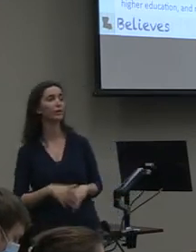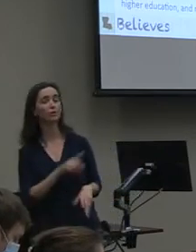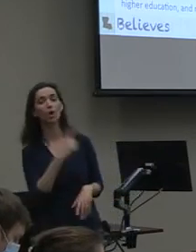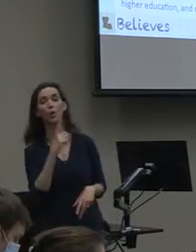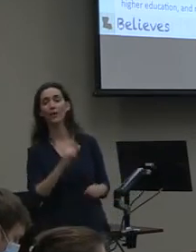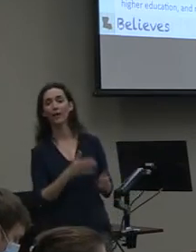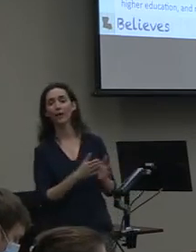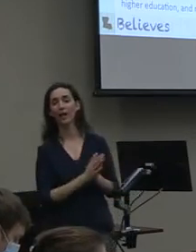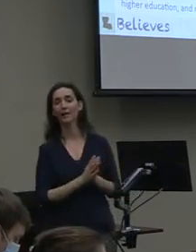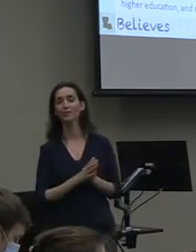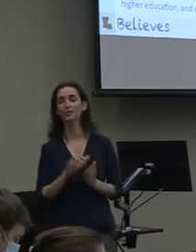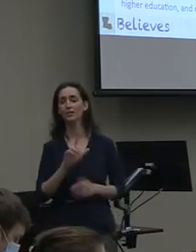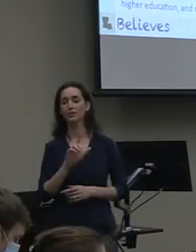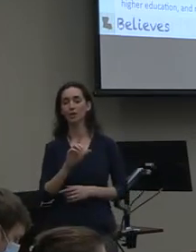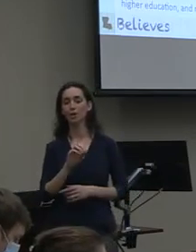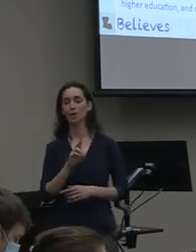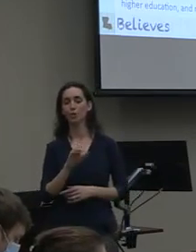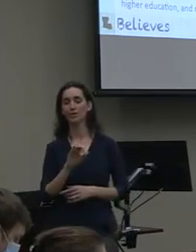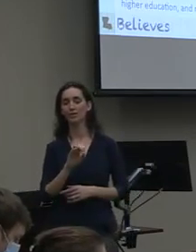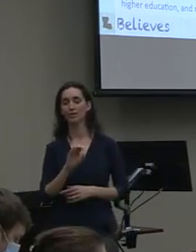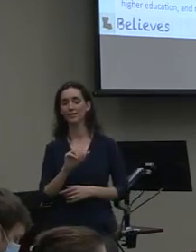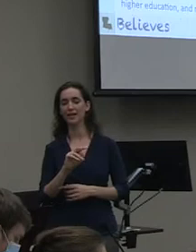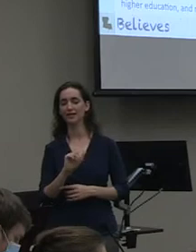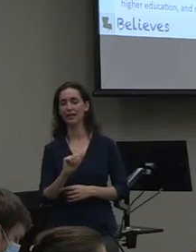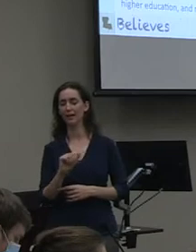at louisianaliteracy@la.gov.